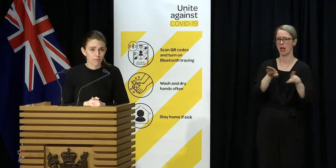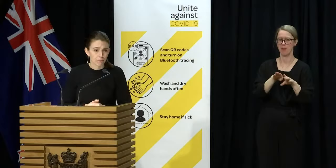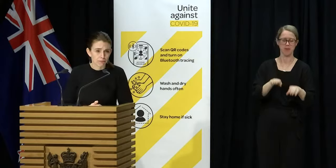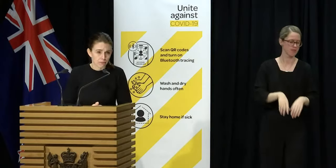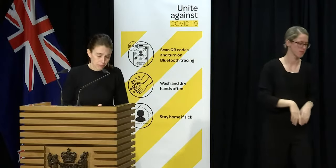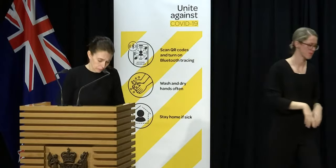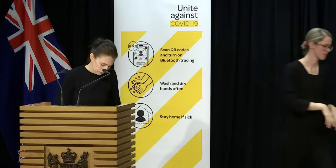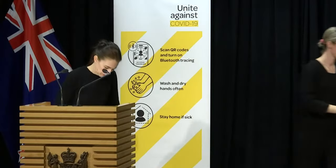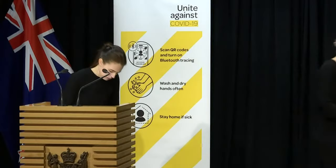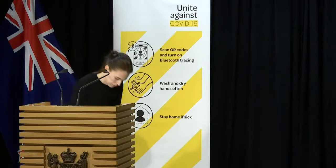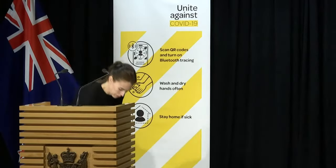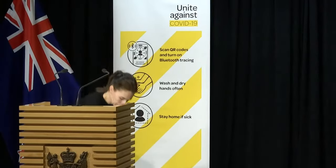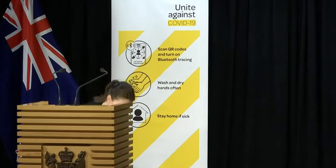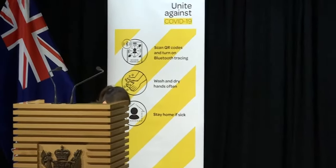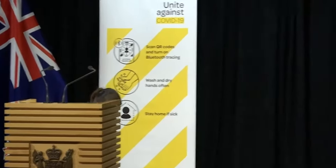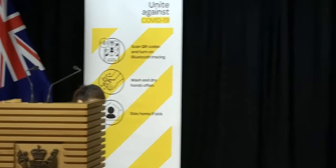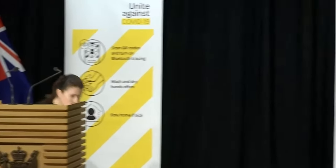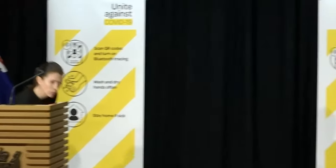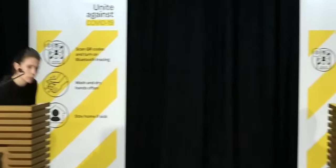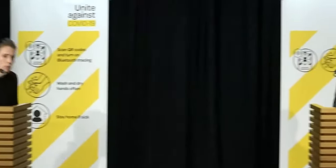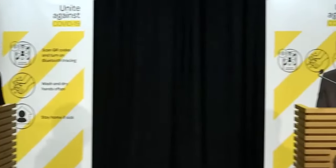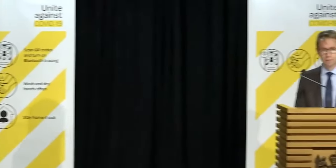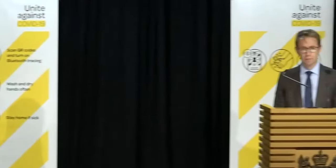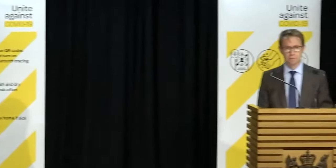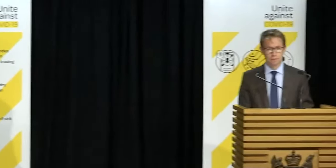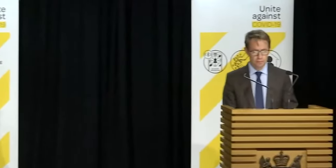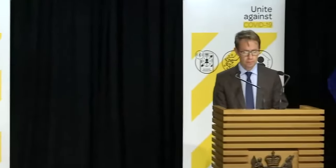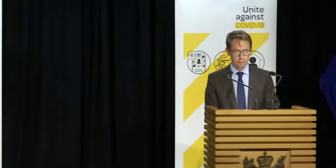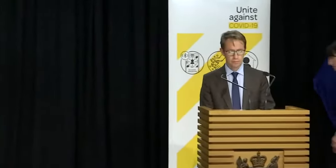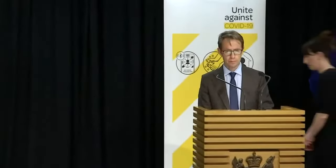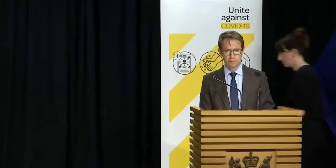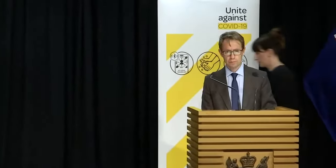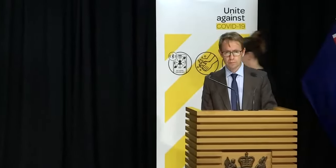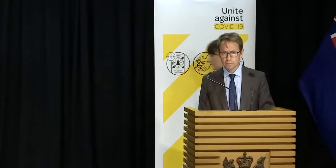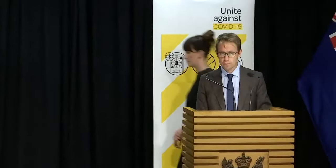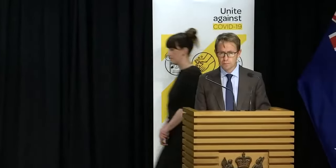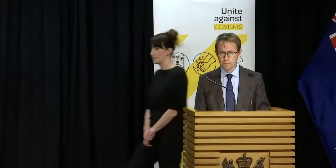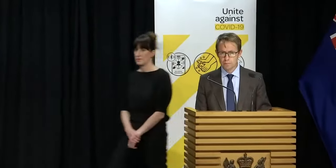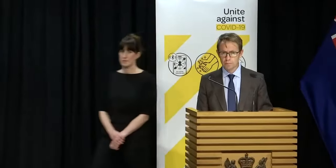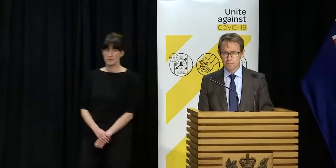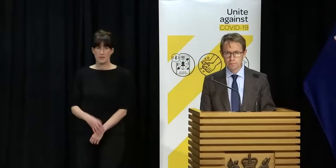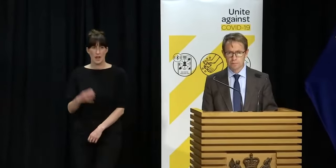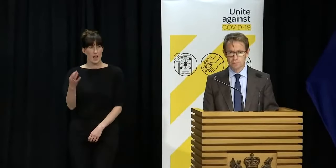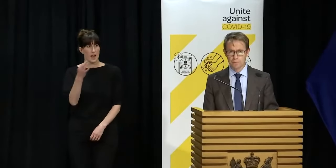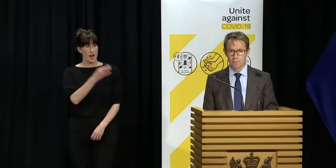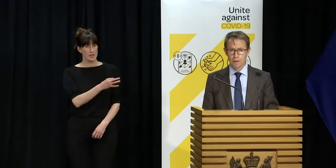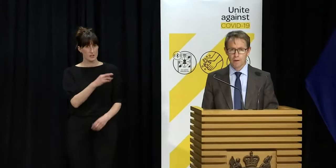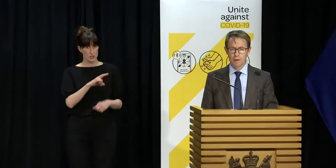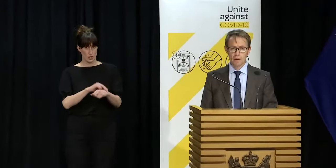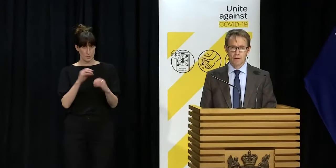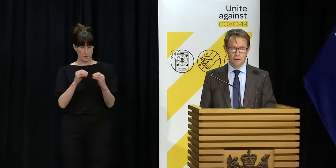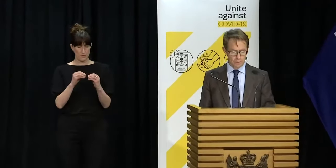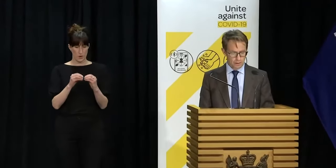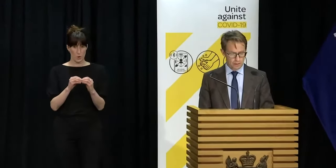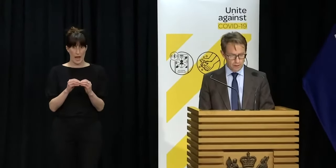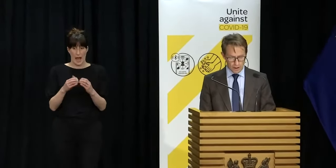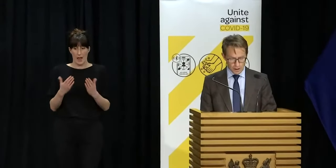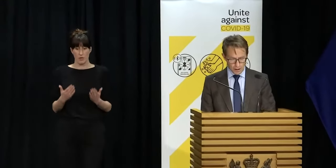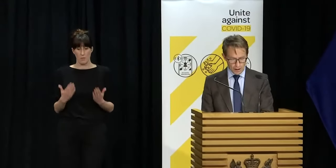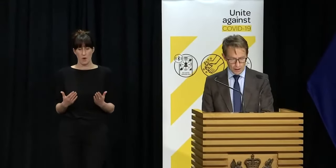Bloomfield, can you just clarify how many people right now do you know about who you're considering close or casual contacts from the cases